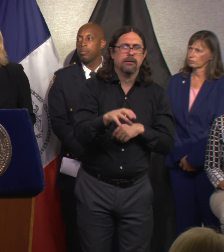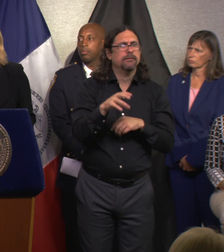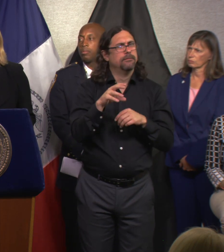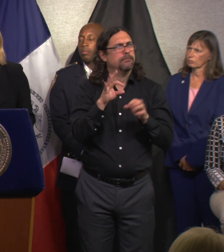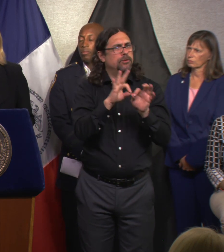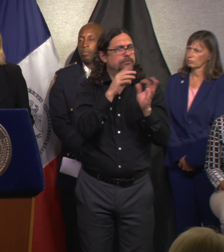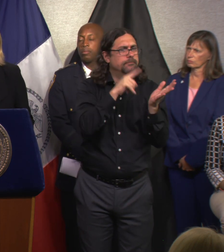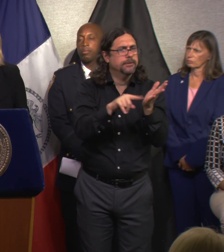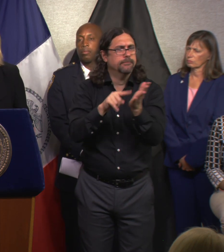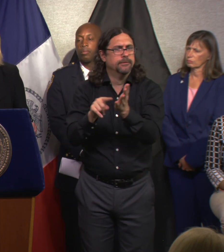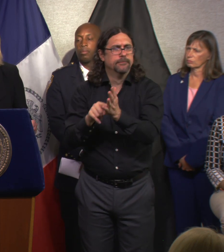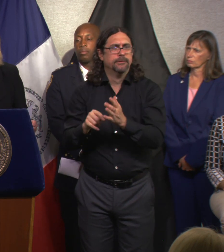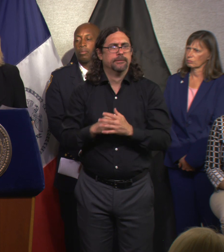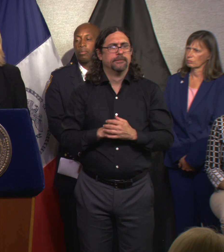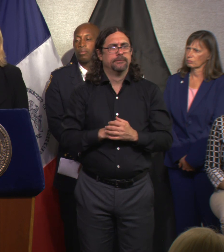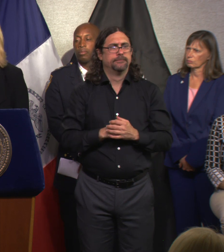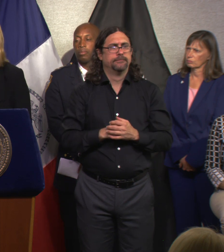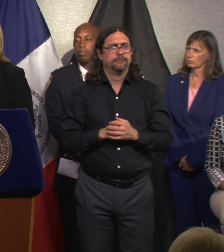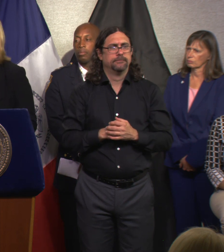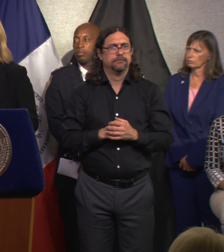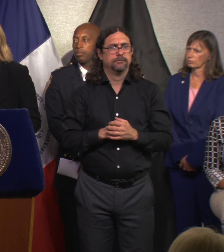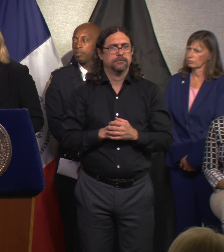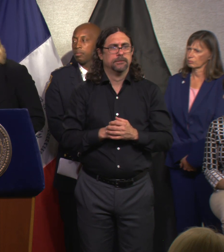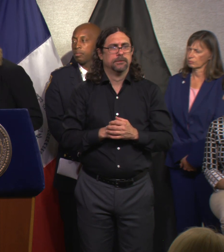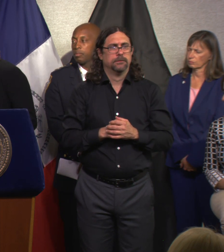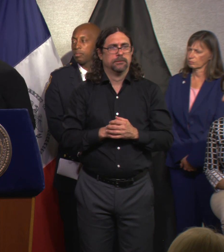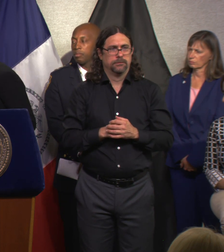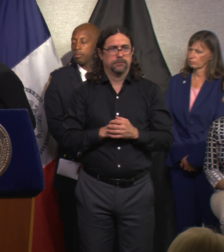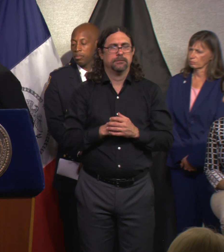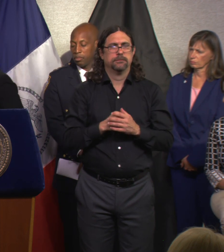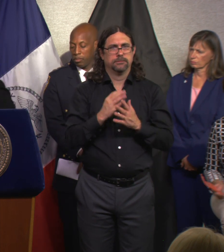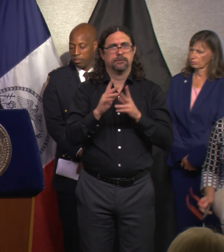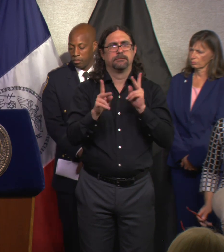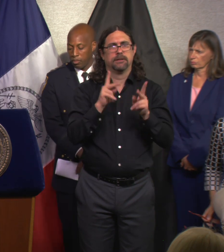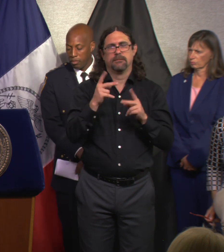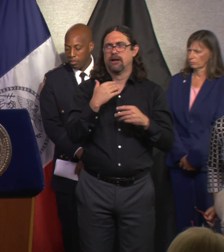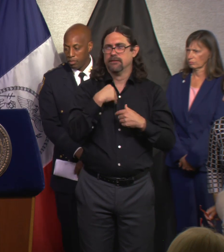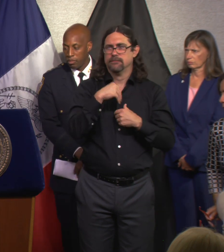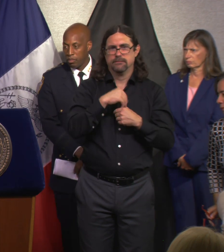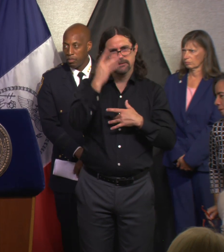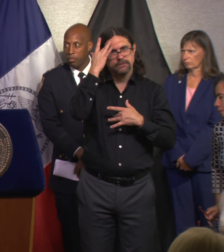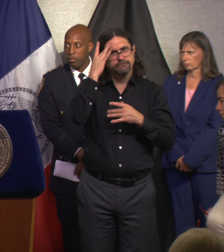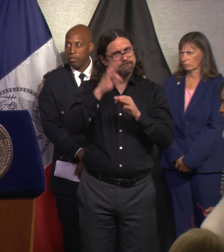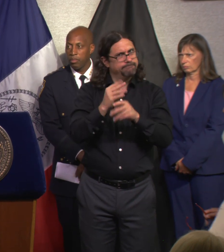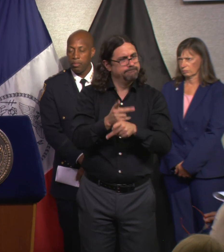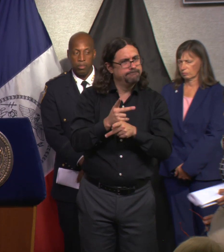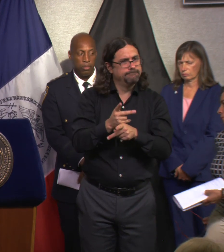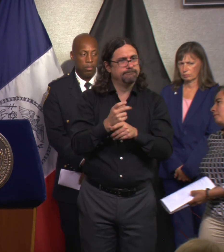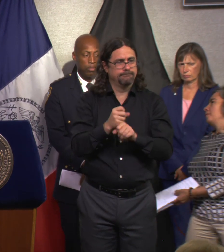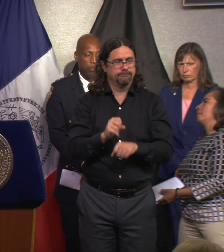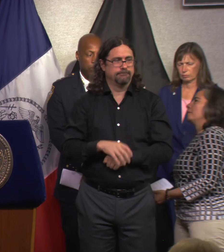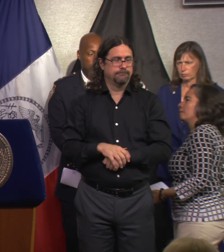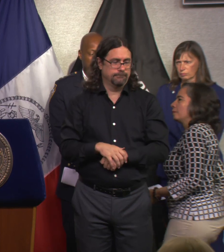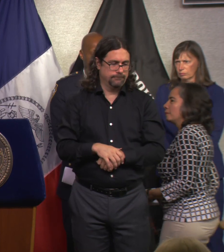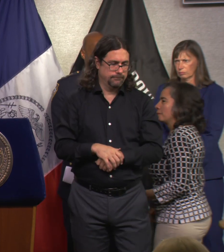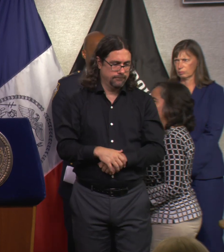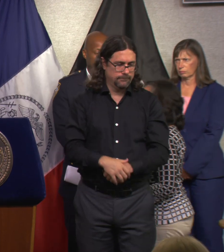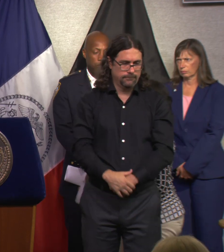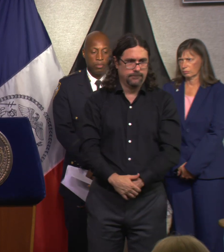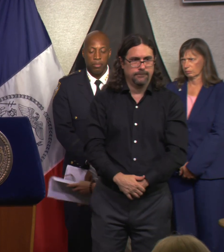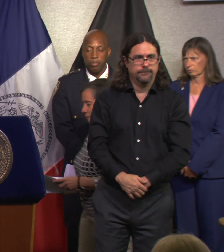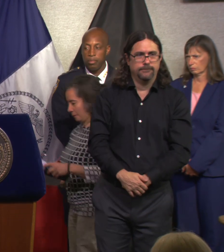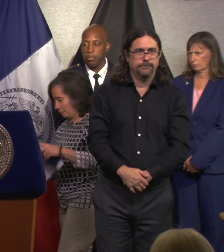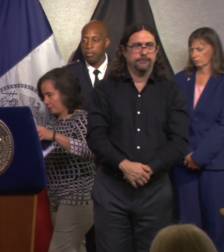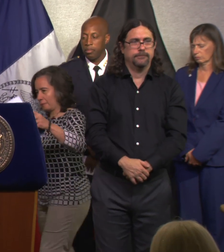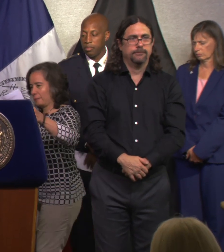medical conditions. That's all I have. Thank you. Thank you very much. Now I want to bring up our Health Commissioner, Dr. Auxiris